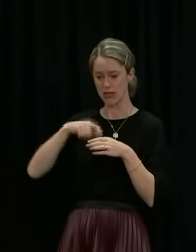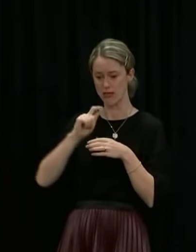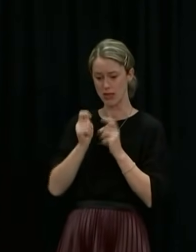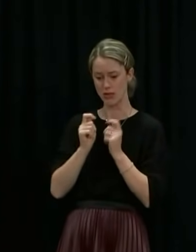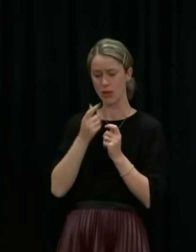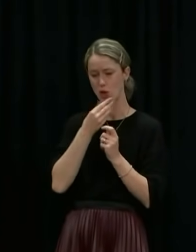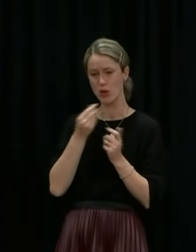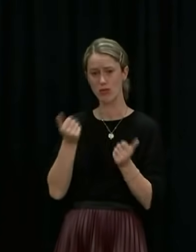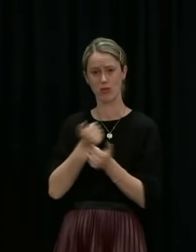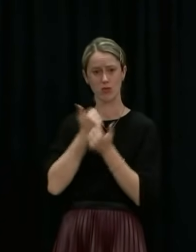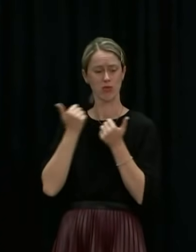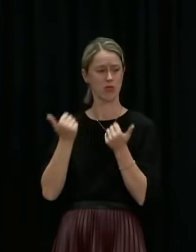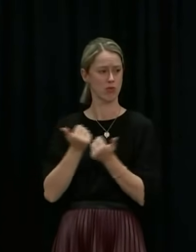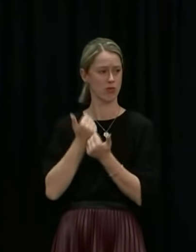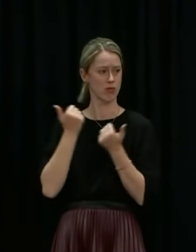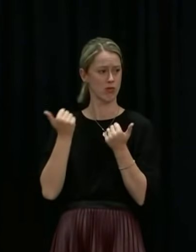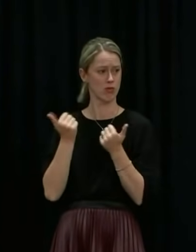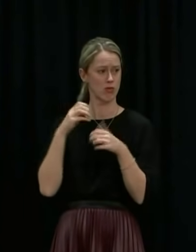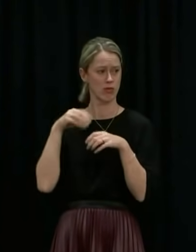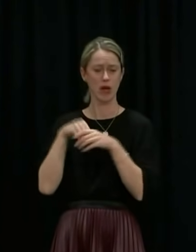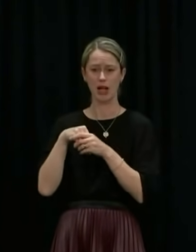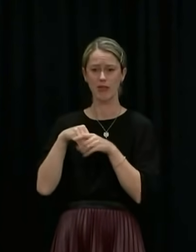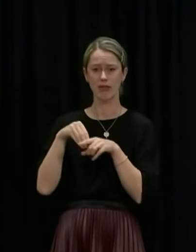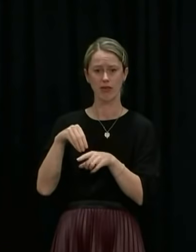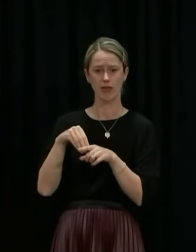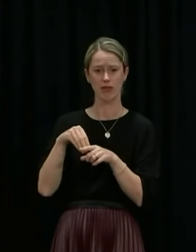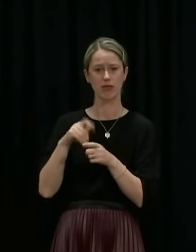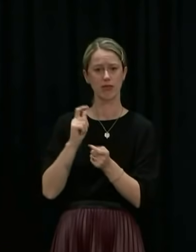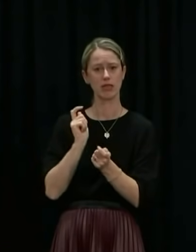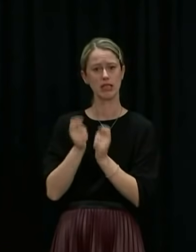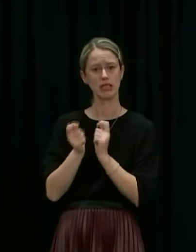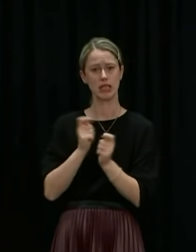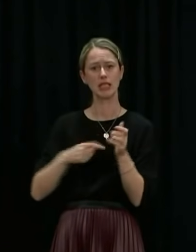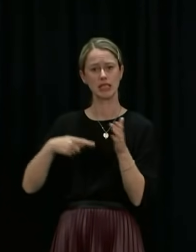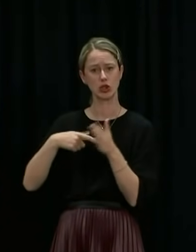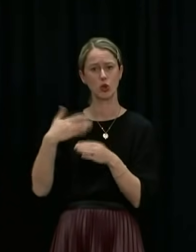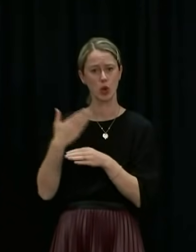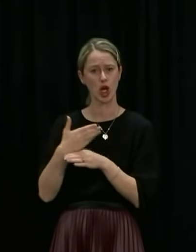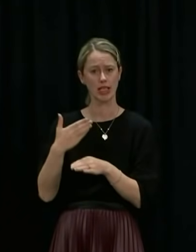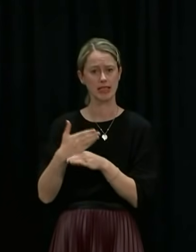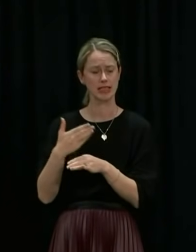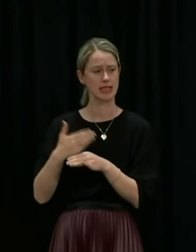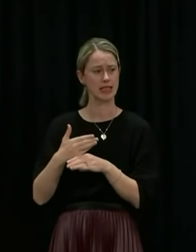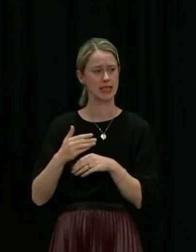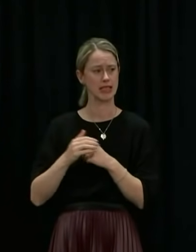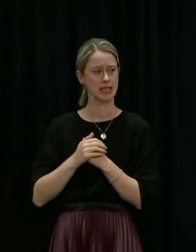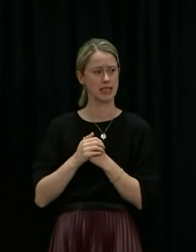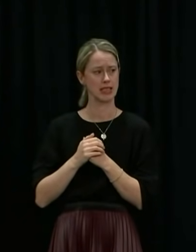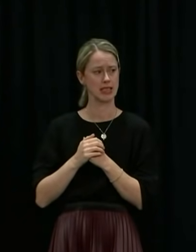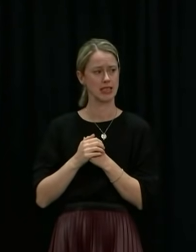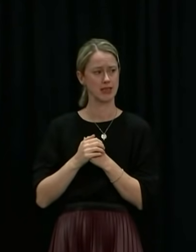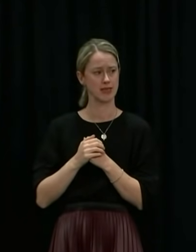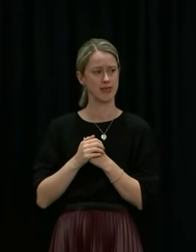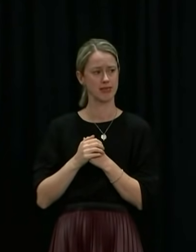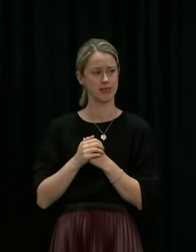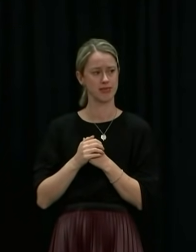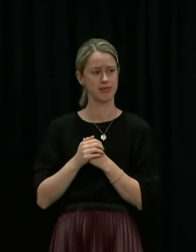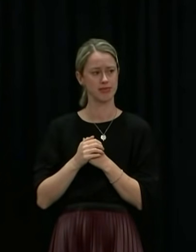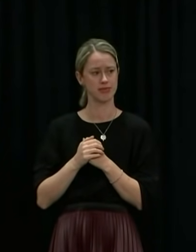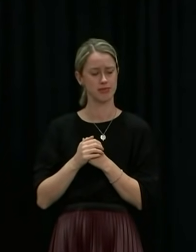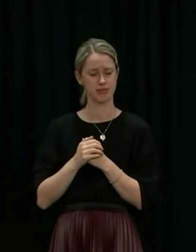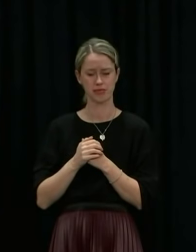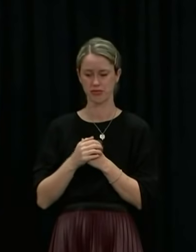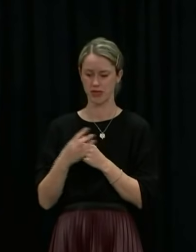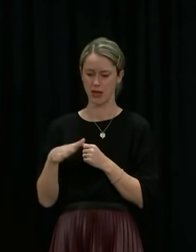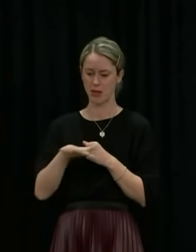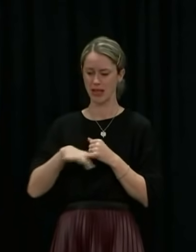quite widely as part of that testing of essential workers crossing the boundary, including there have been collection and